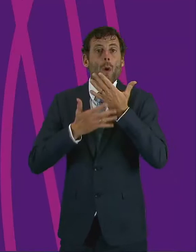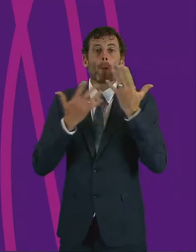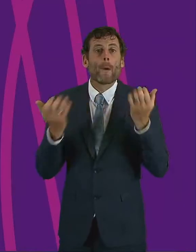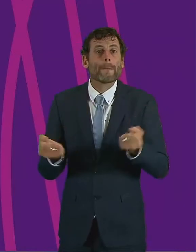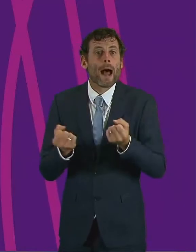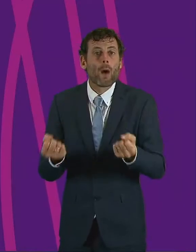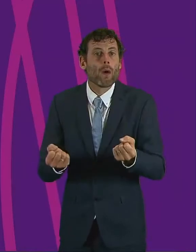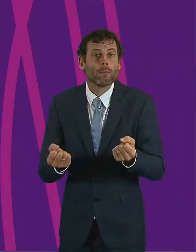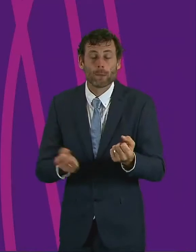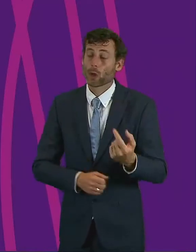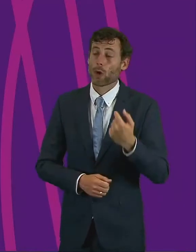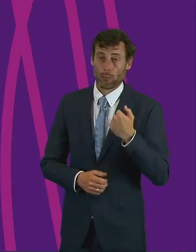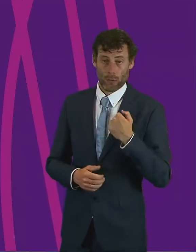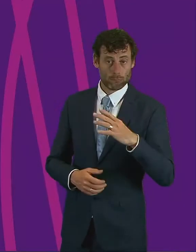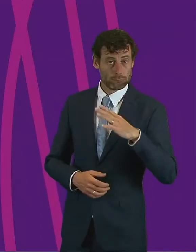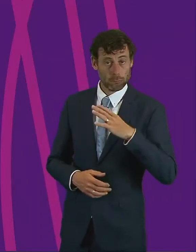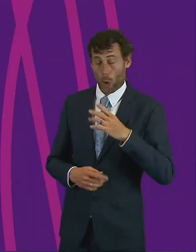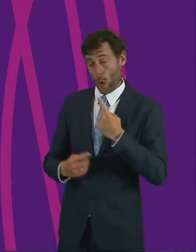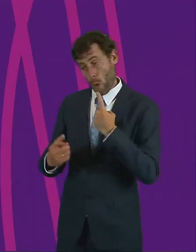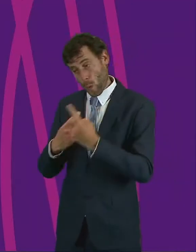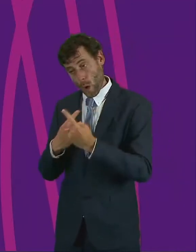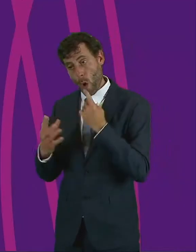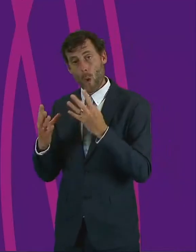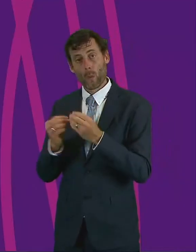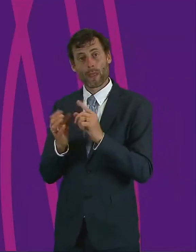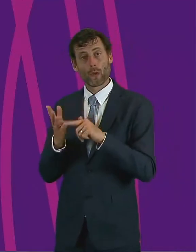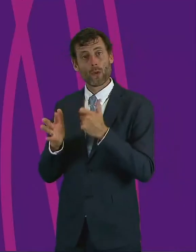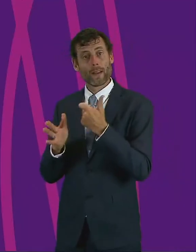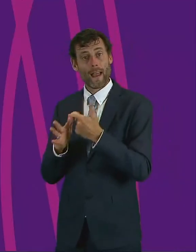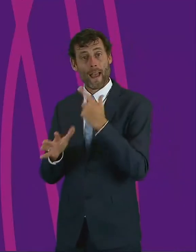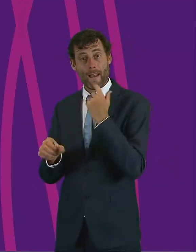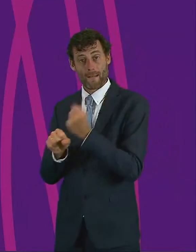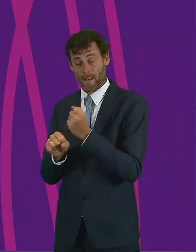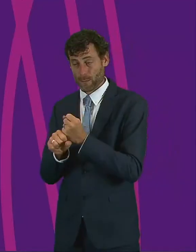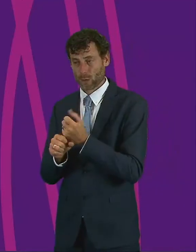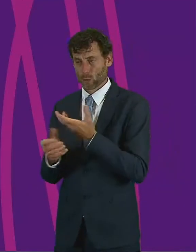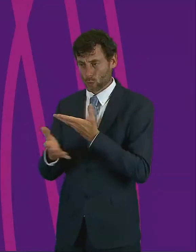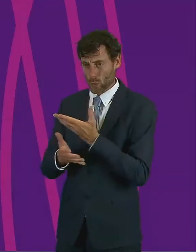UK Government in order to ensure that the Scottish Government has the resources that it needs.